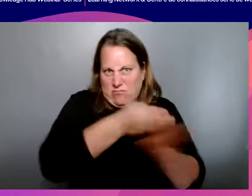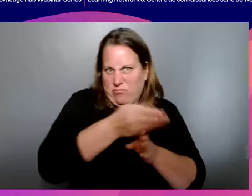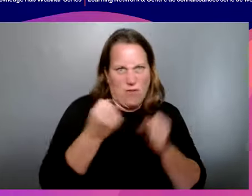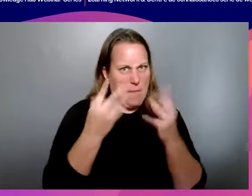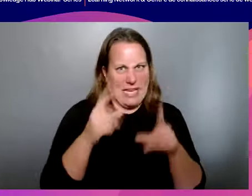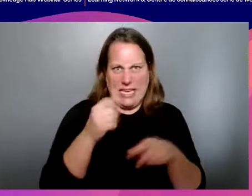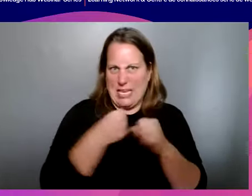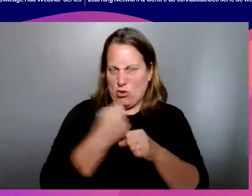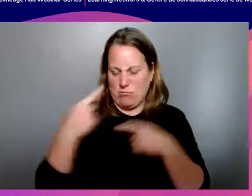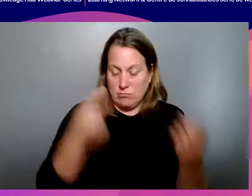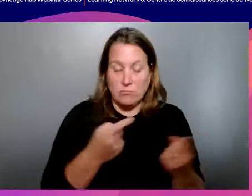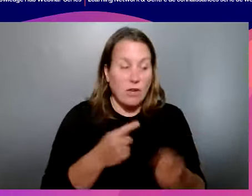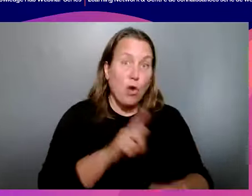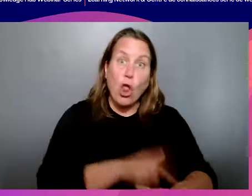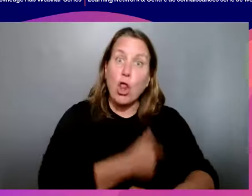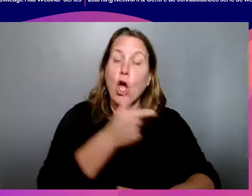long time, a part of